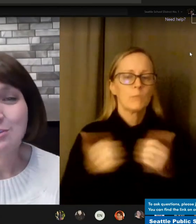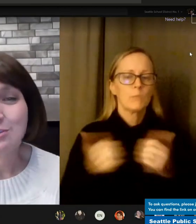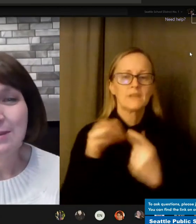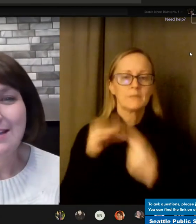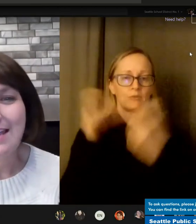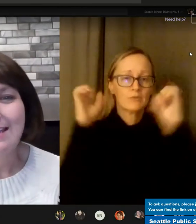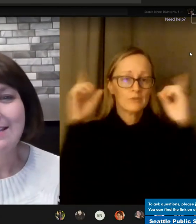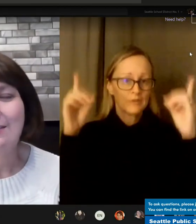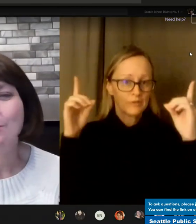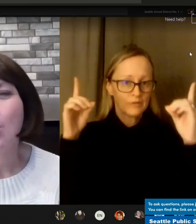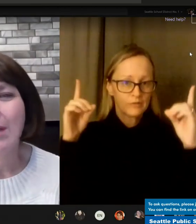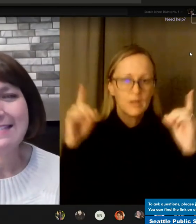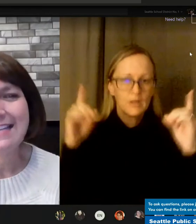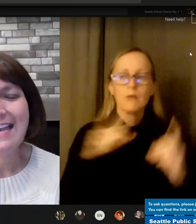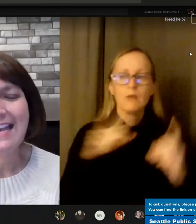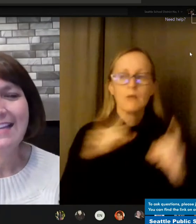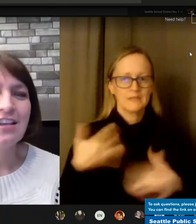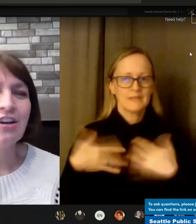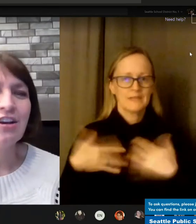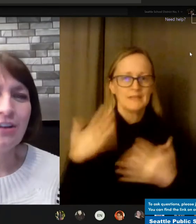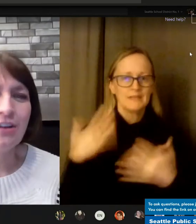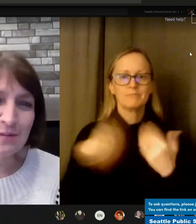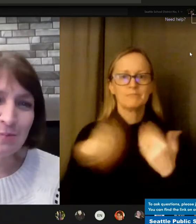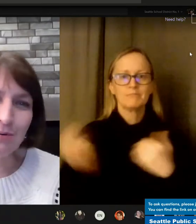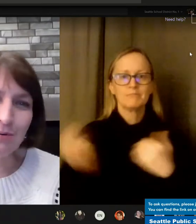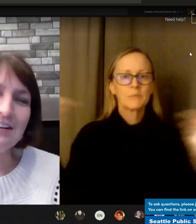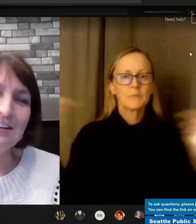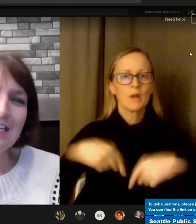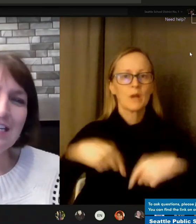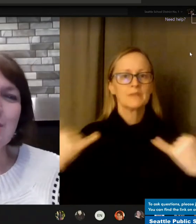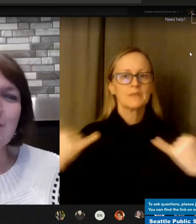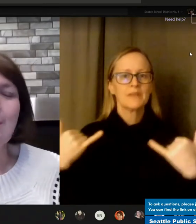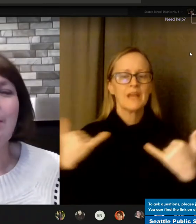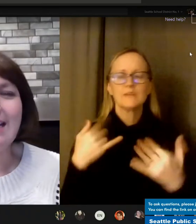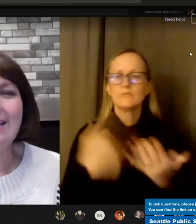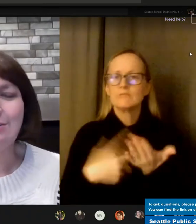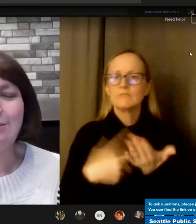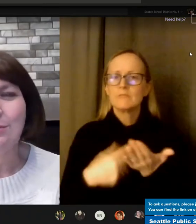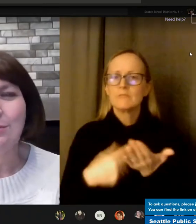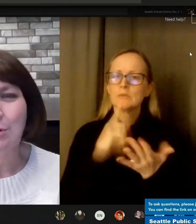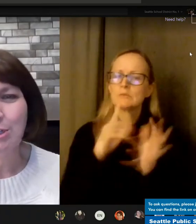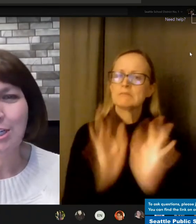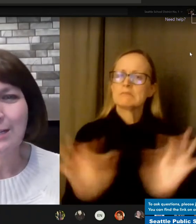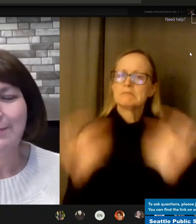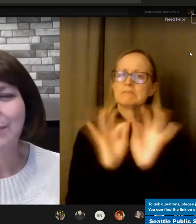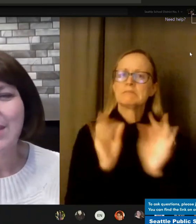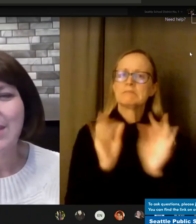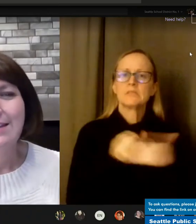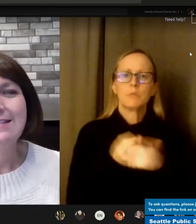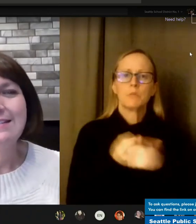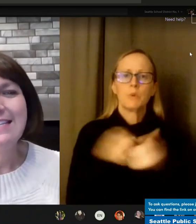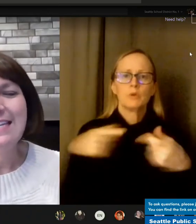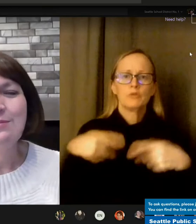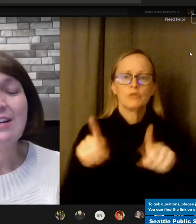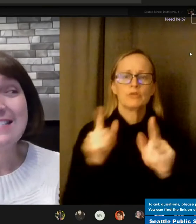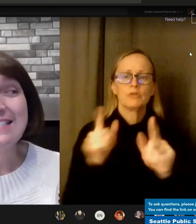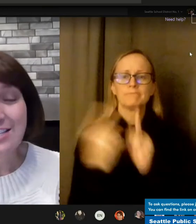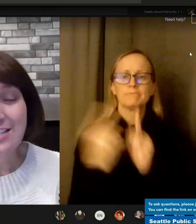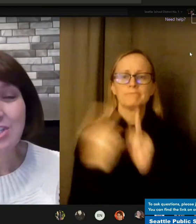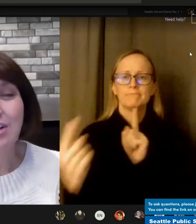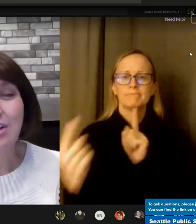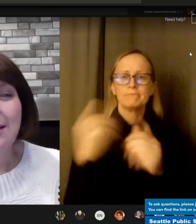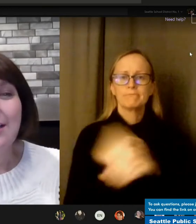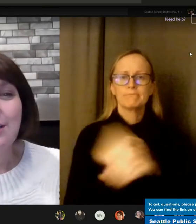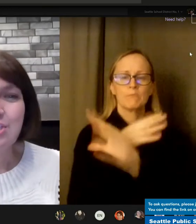join me today to give more insight into the critical supports their teams are providing during remote learning. These teams are